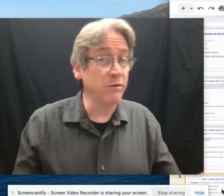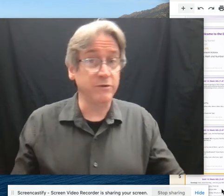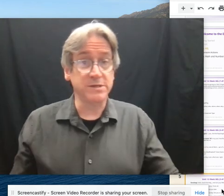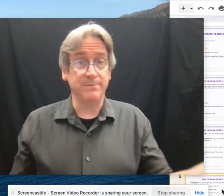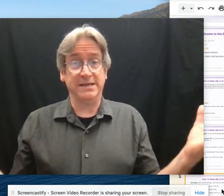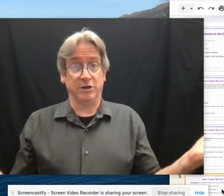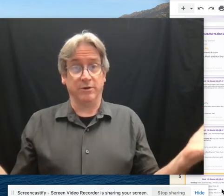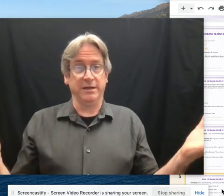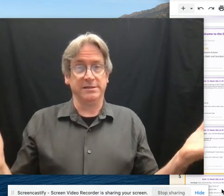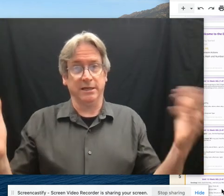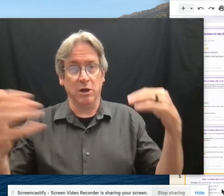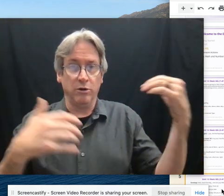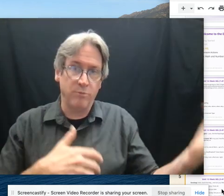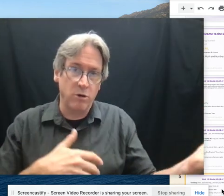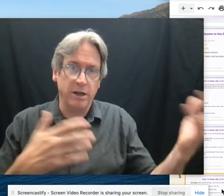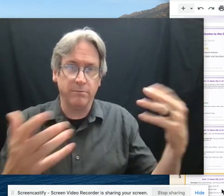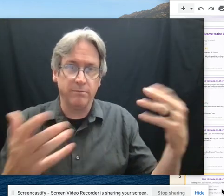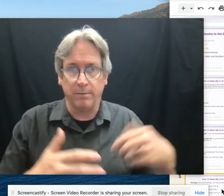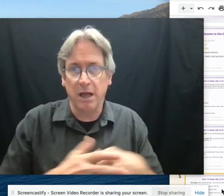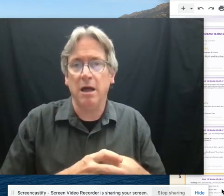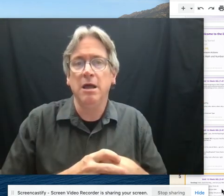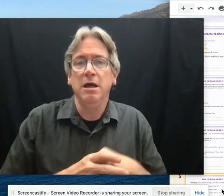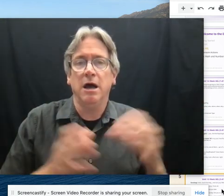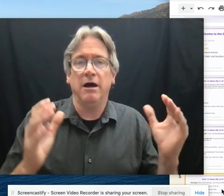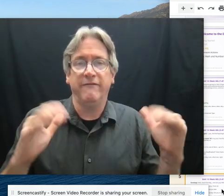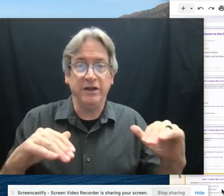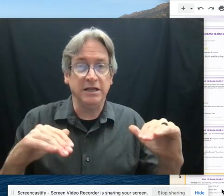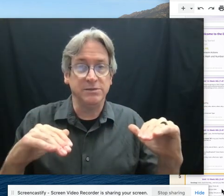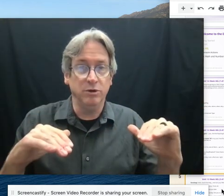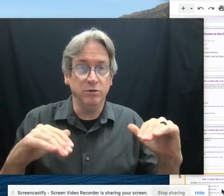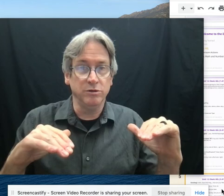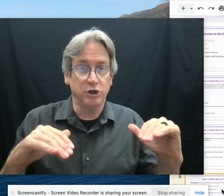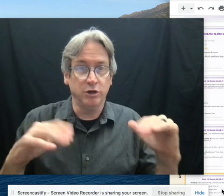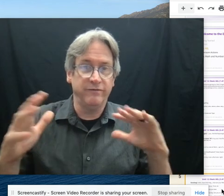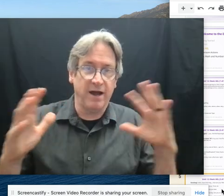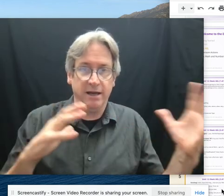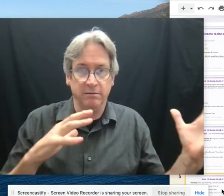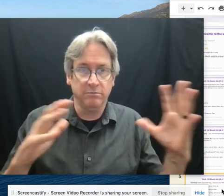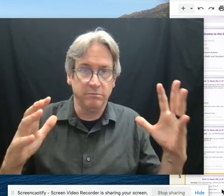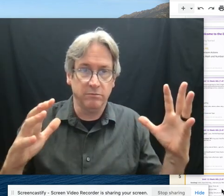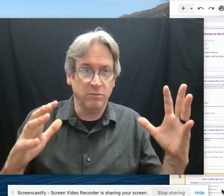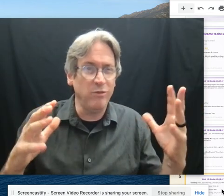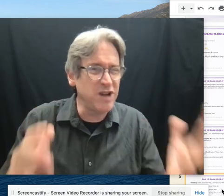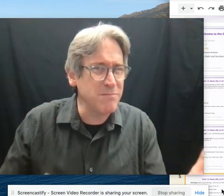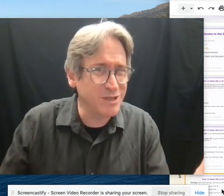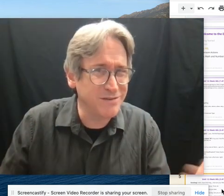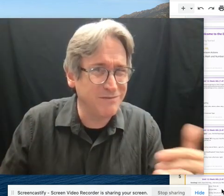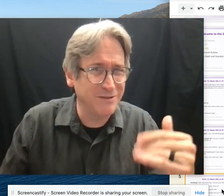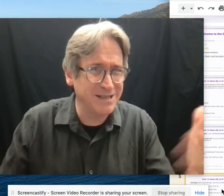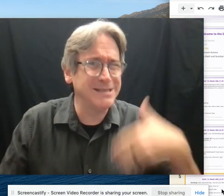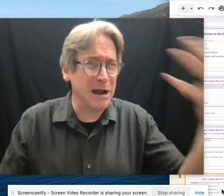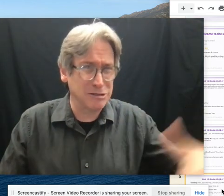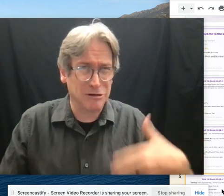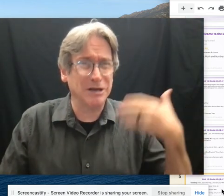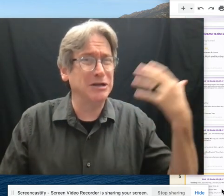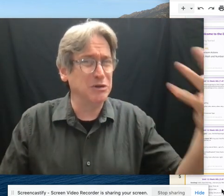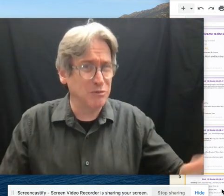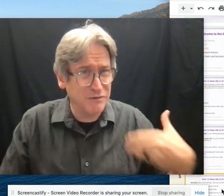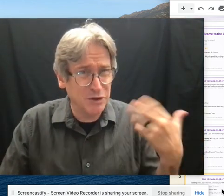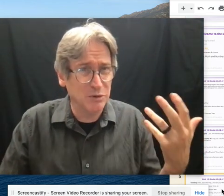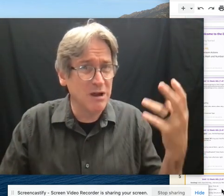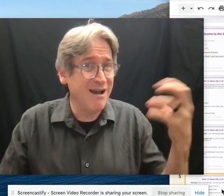We'll review some basic greetings. Hello, good morning, blah, blah, blah. Feelings, moods, good, fine. We've done most of this. Is now starting